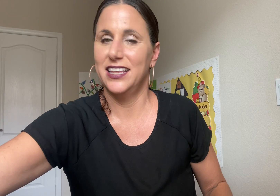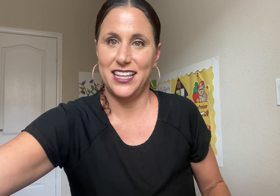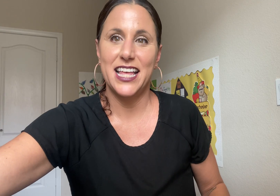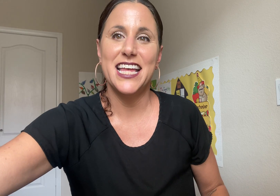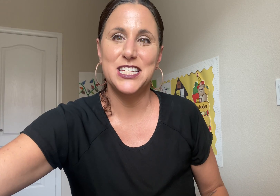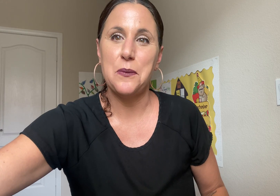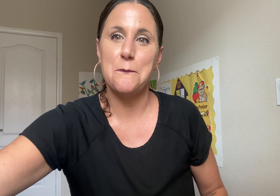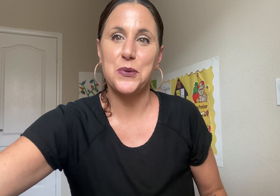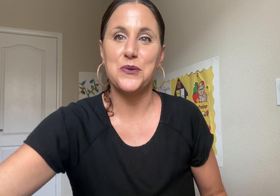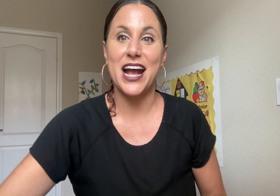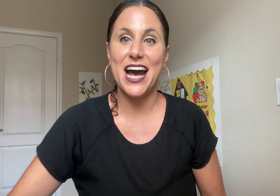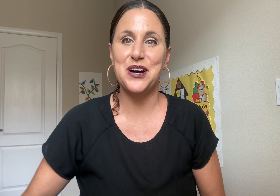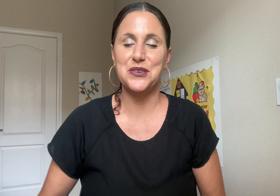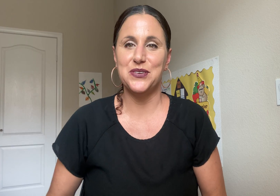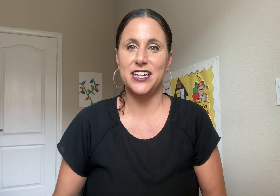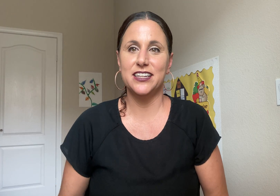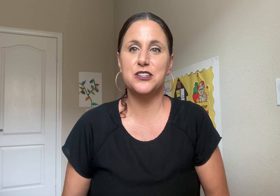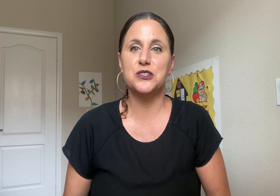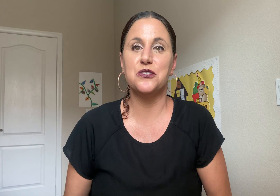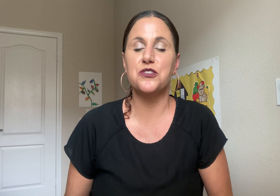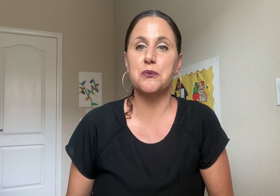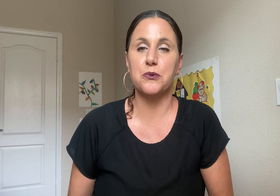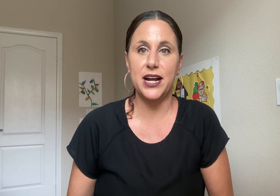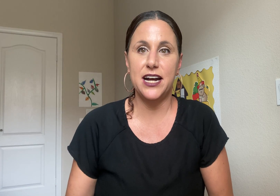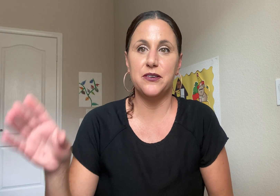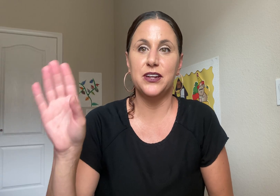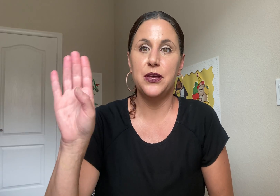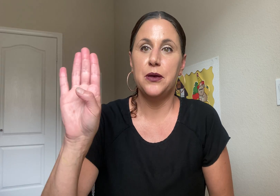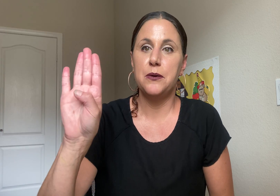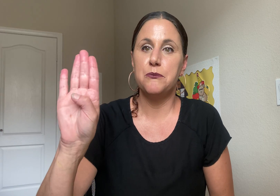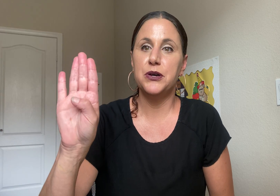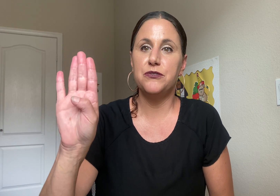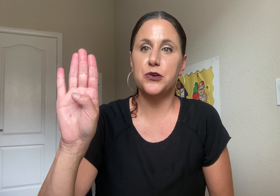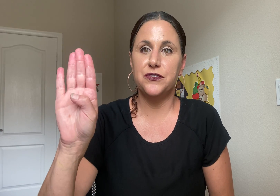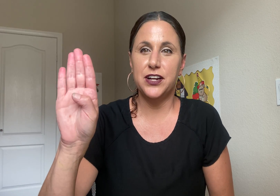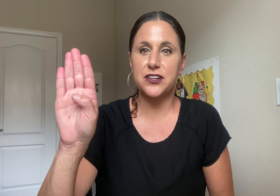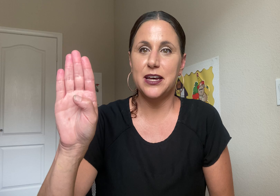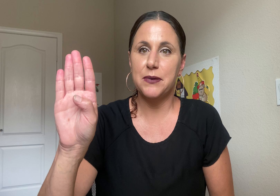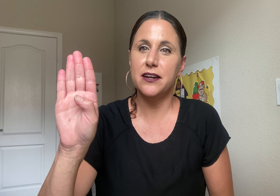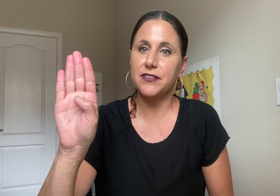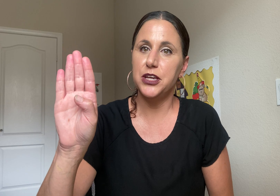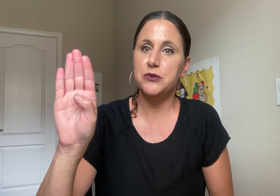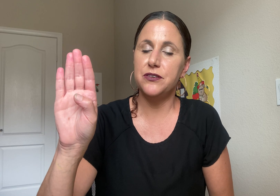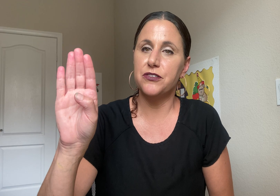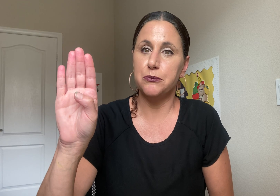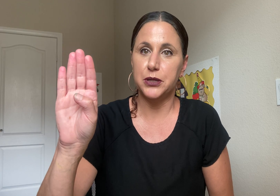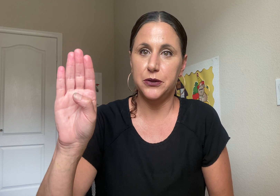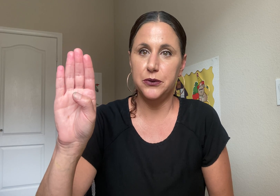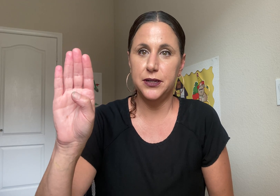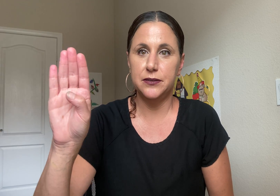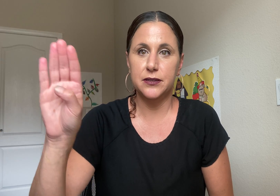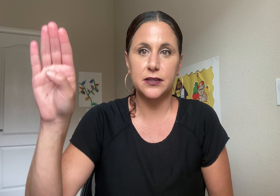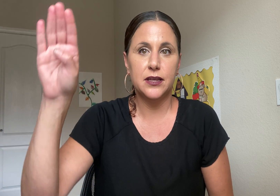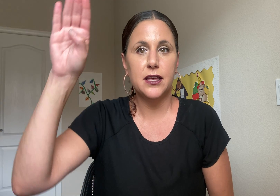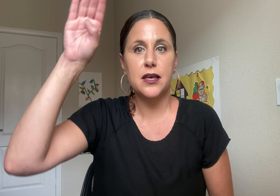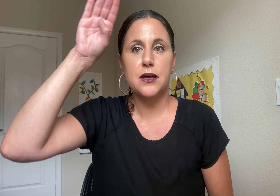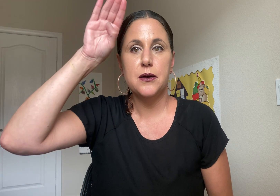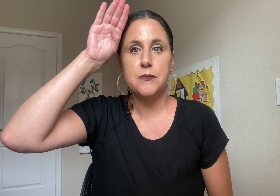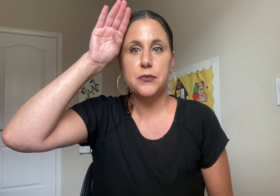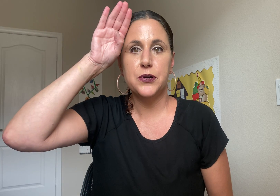this? It's brown. So for brown, put 4 fingers up, kind of like you did for blue. Put